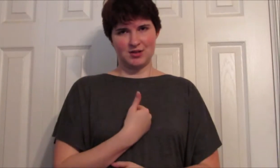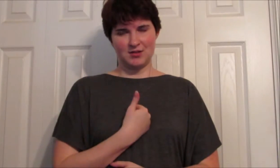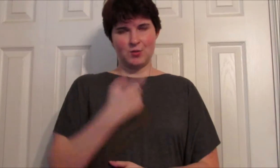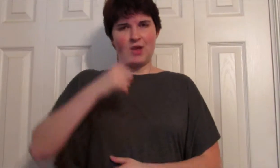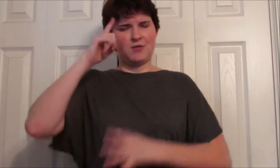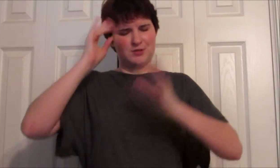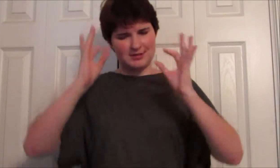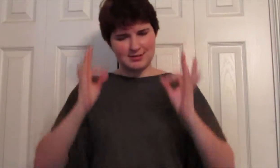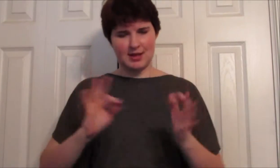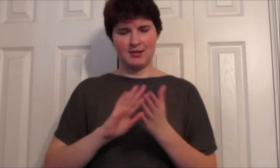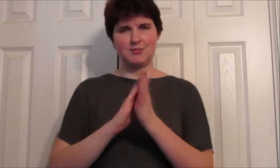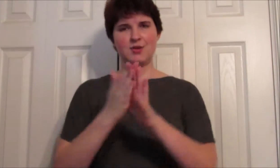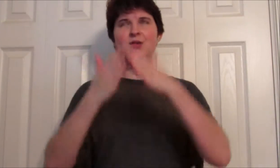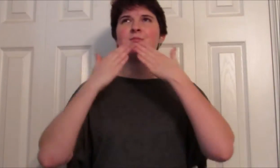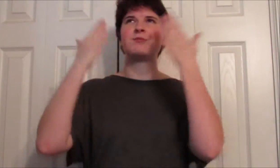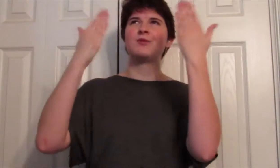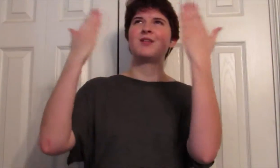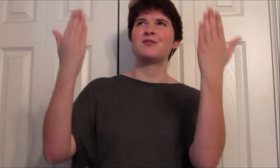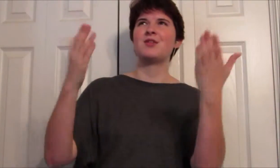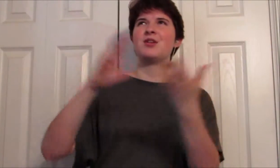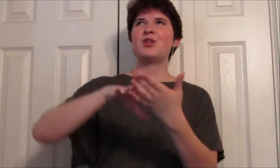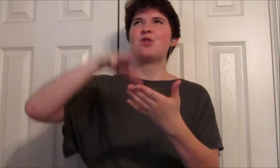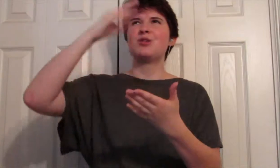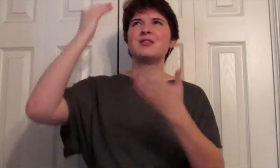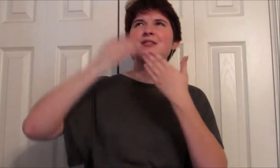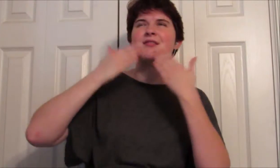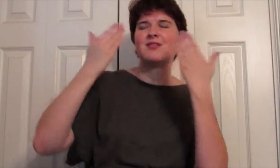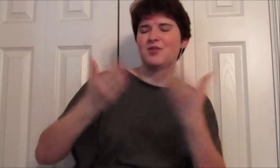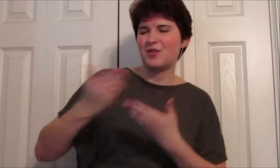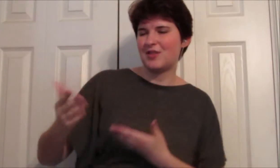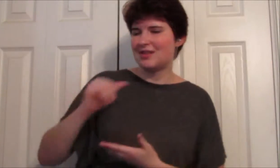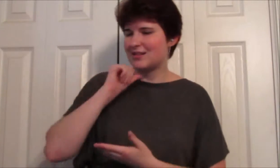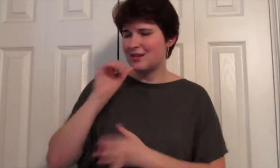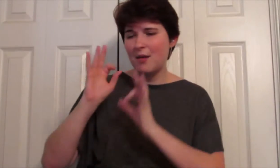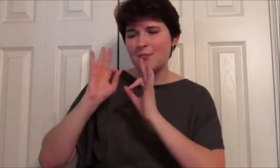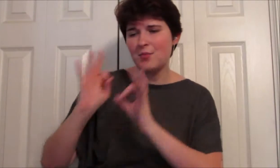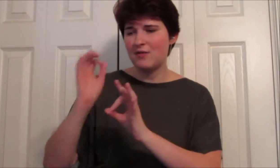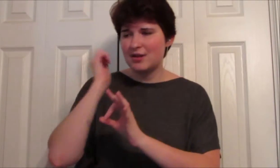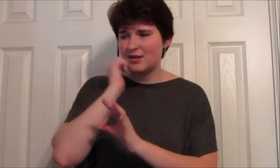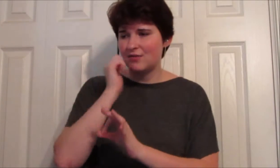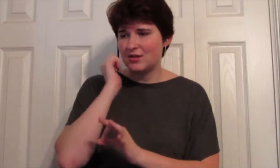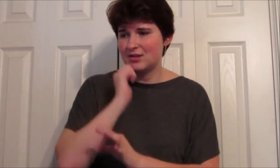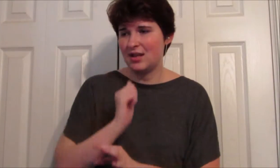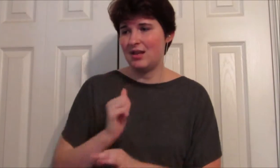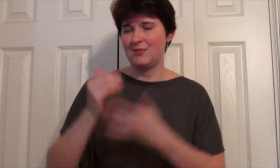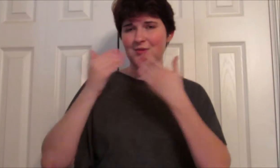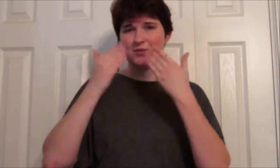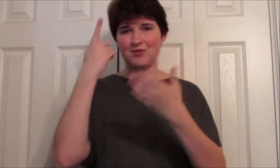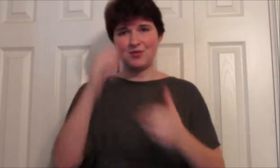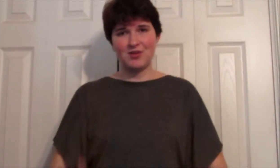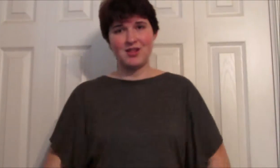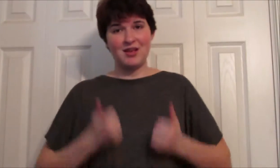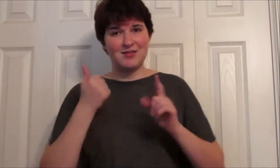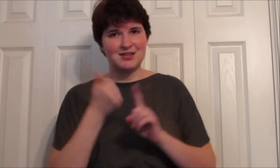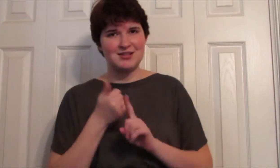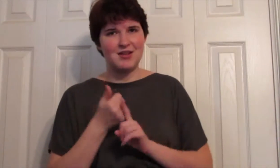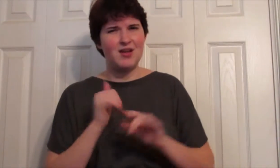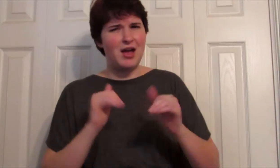to be grateful. We've got to learn to appreciate the imperfect gifts that come along a day and be grateful for life itself. And you know how we do that?